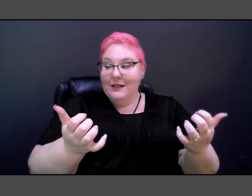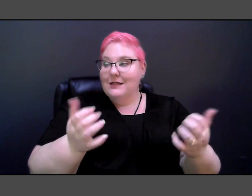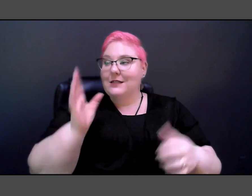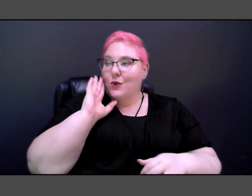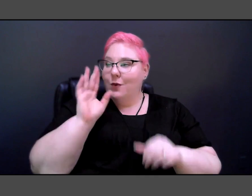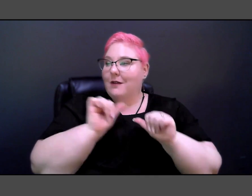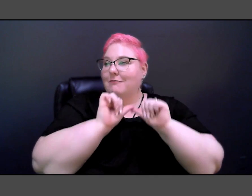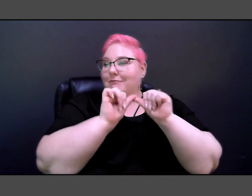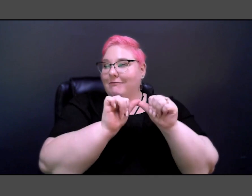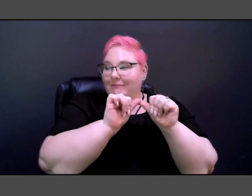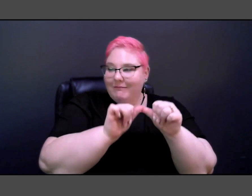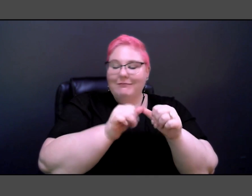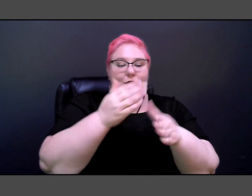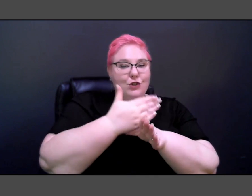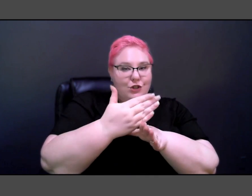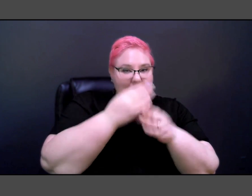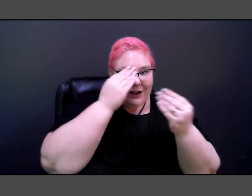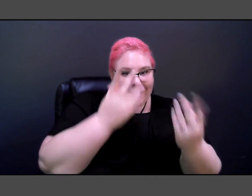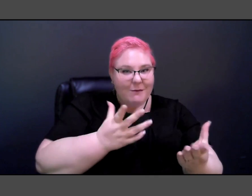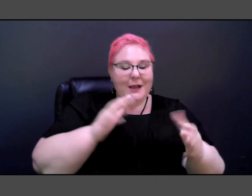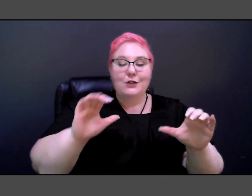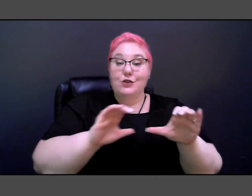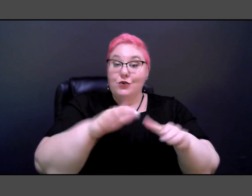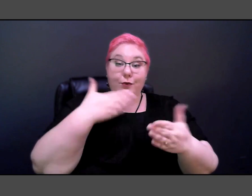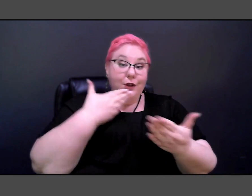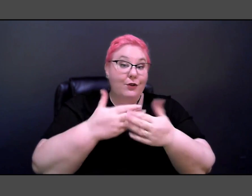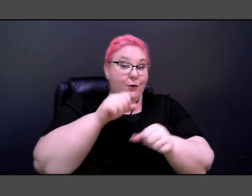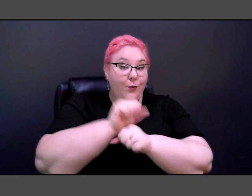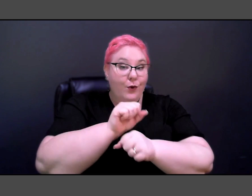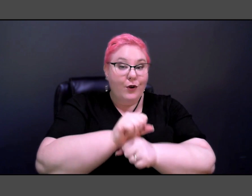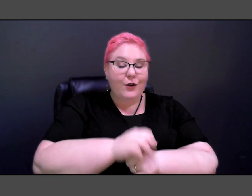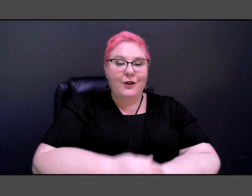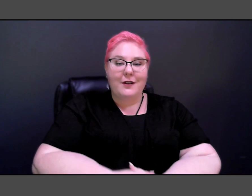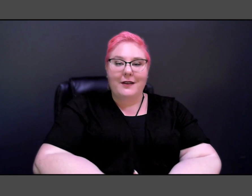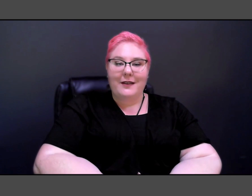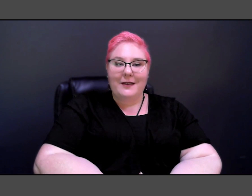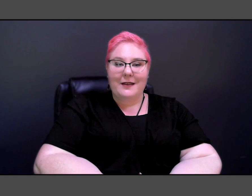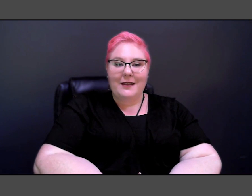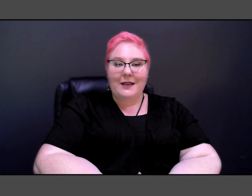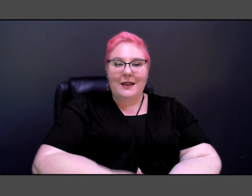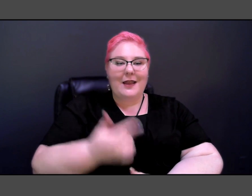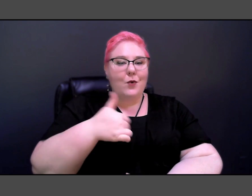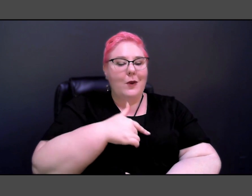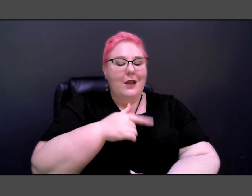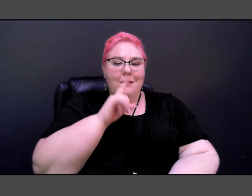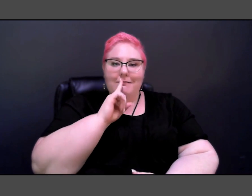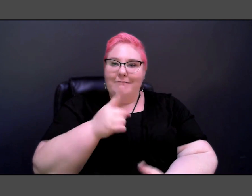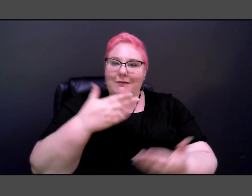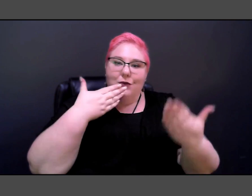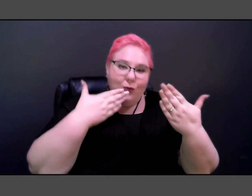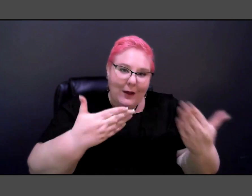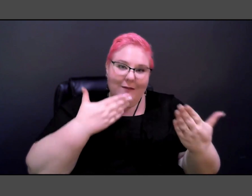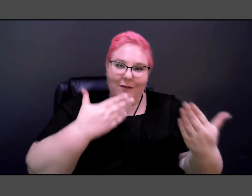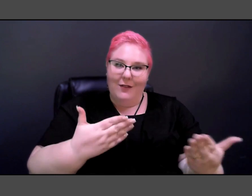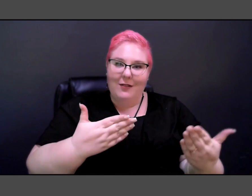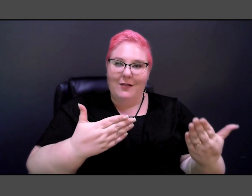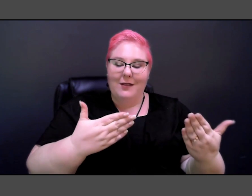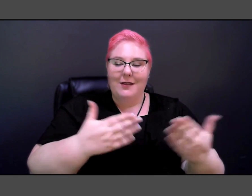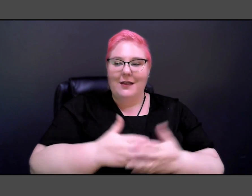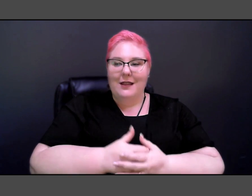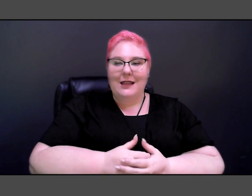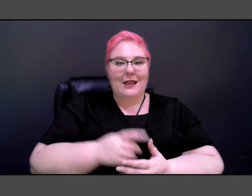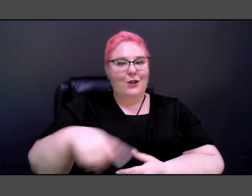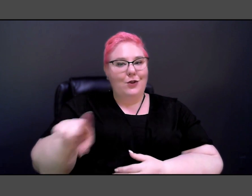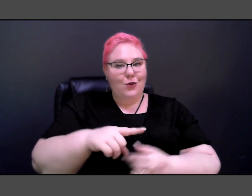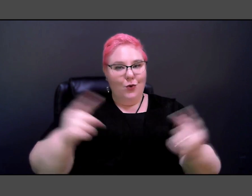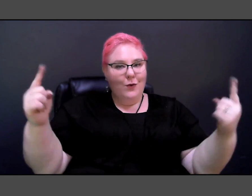information and doing your good work. And we are just so grateful that you came to talk to us today.